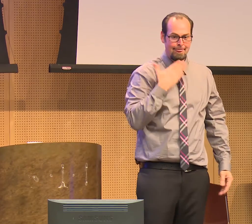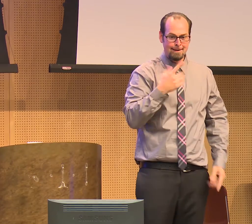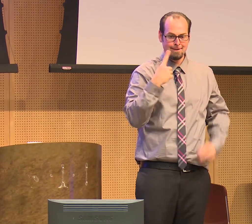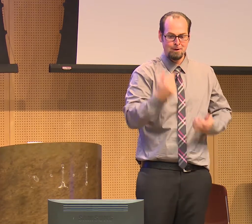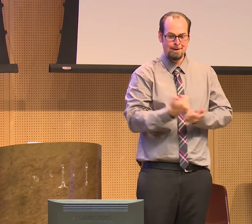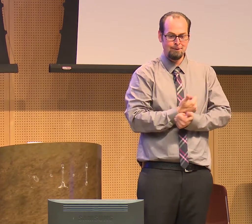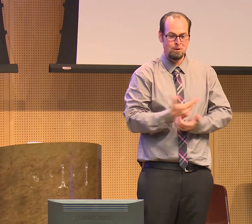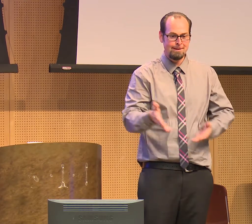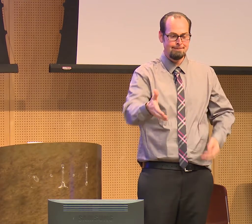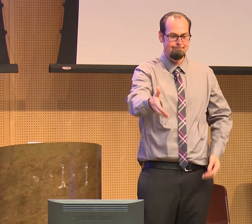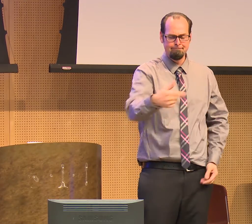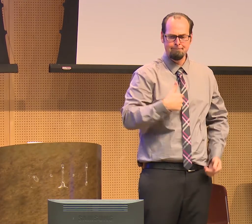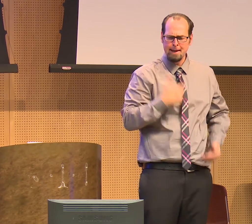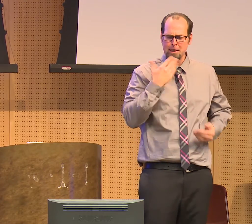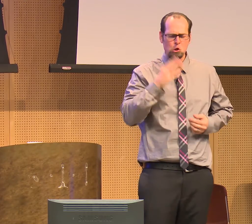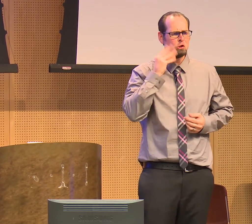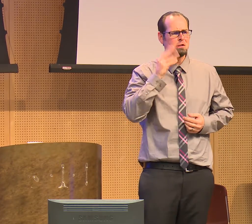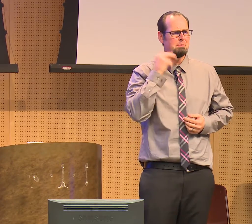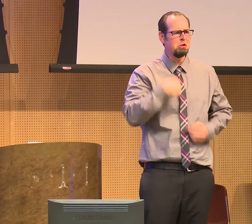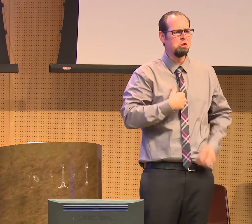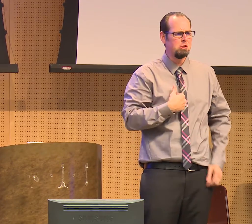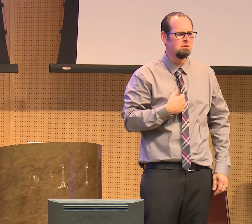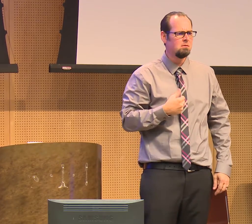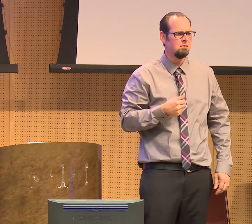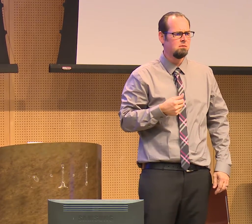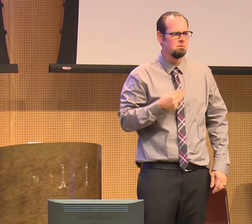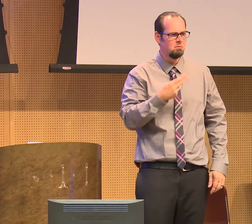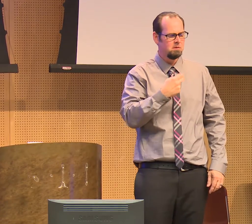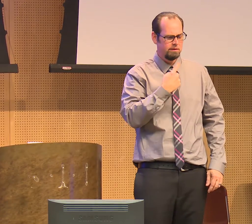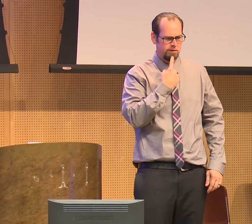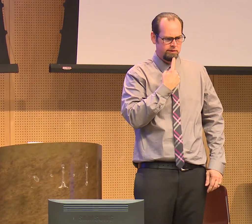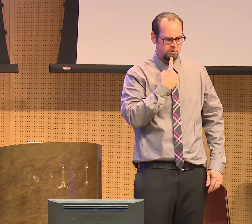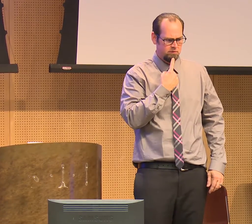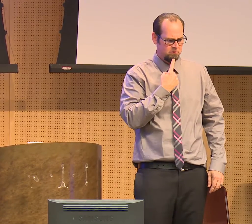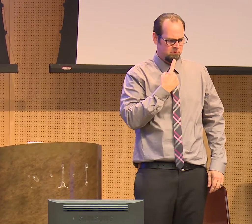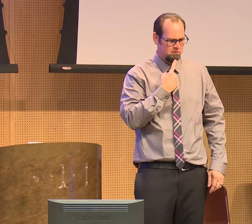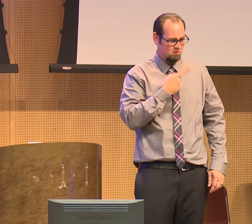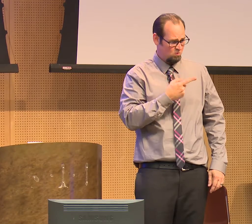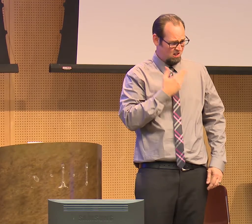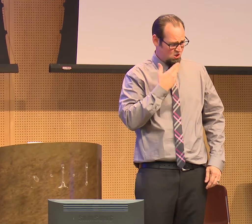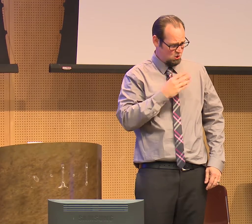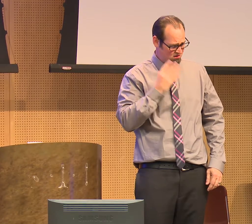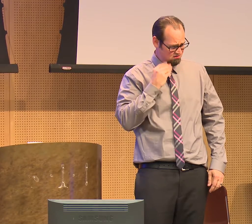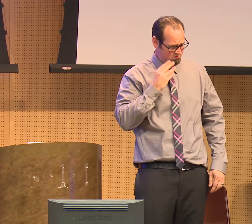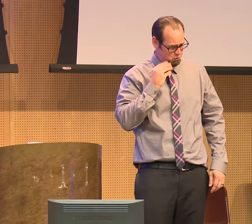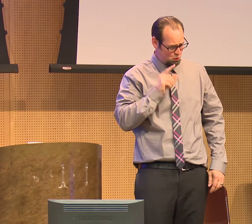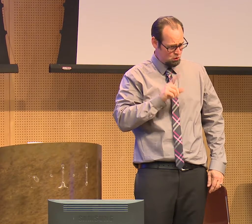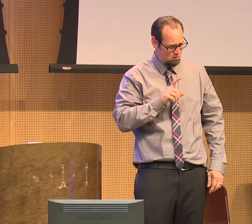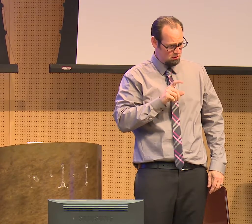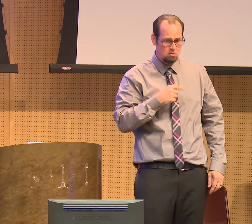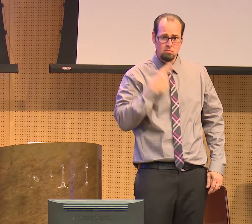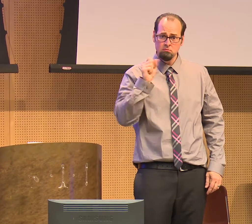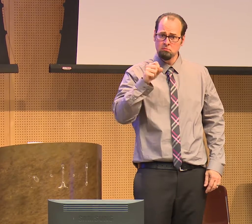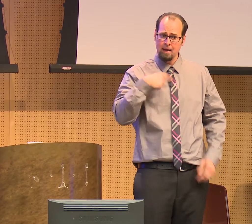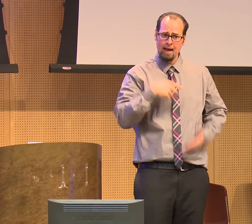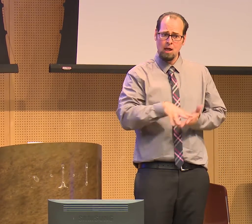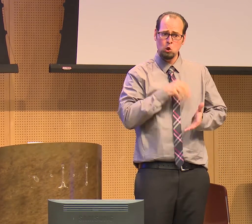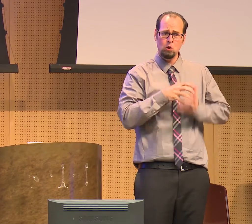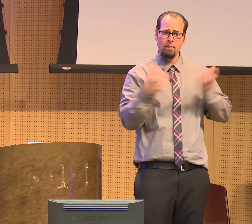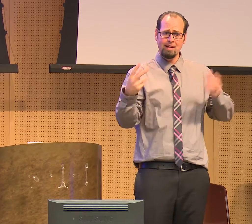But on the last day, I went in and I shook their hands and I said, thank you for the experience. And they looked at me and said, did I have a good